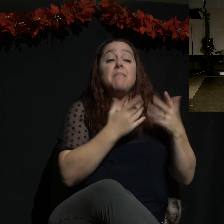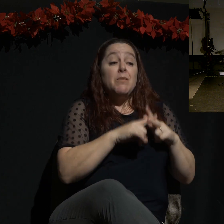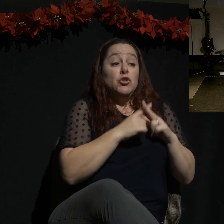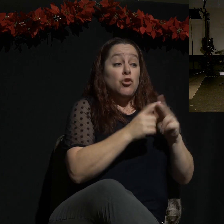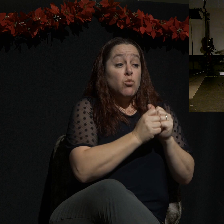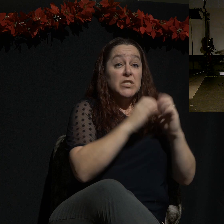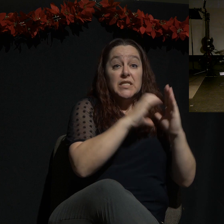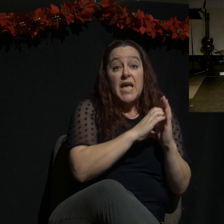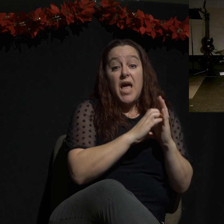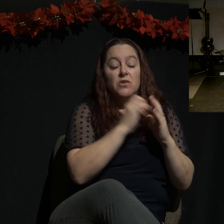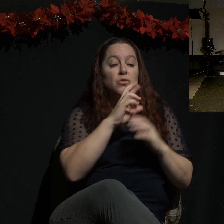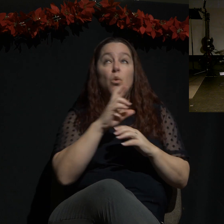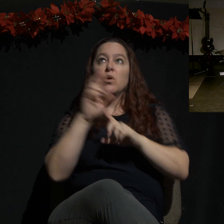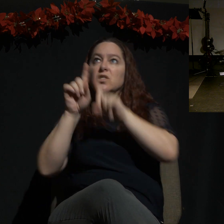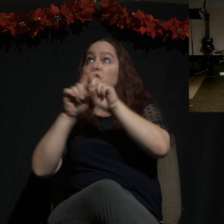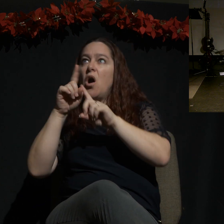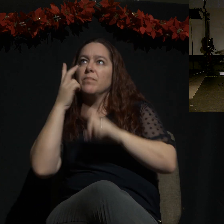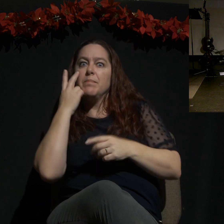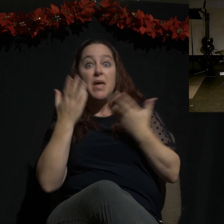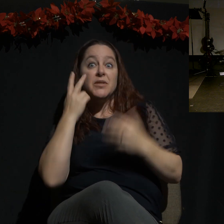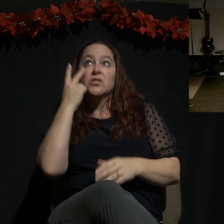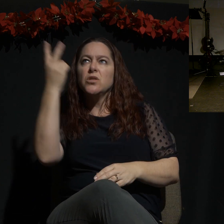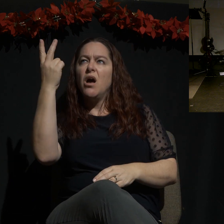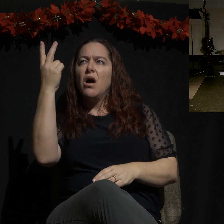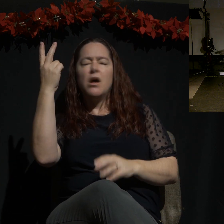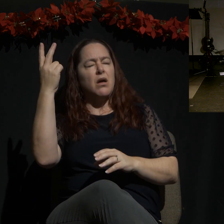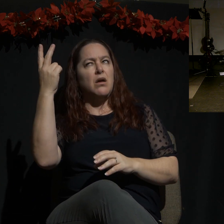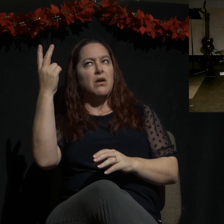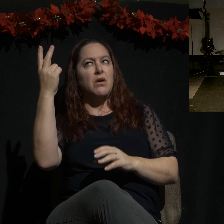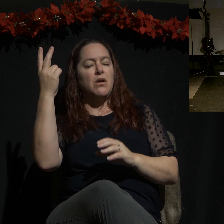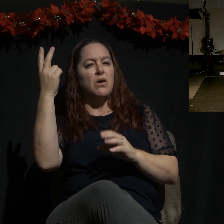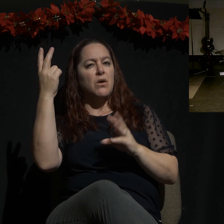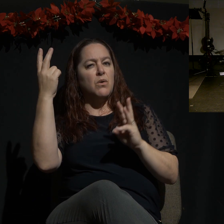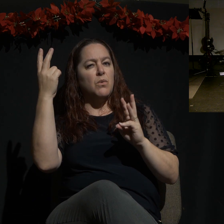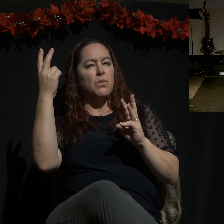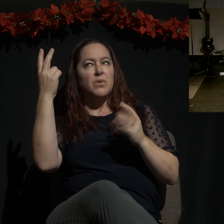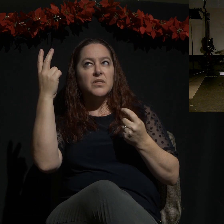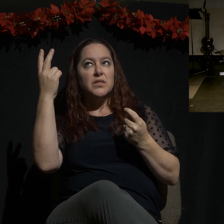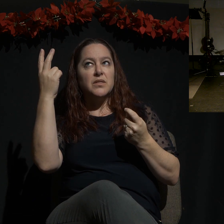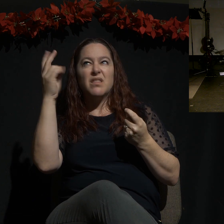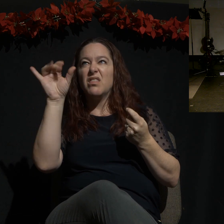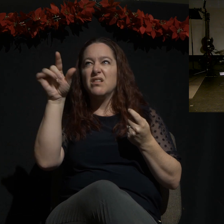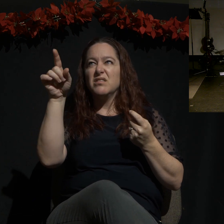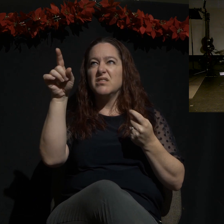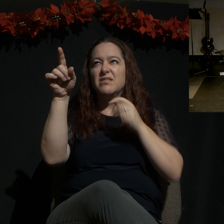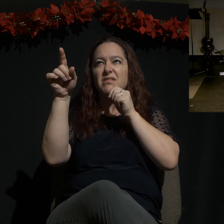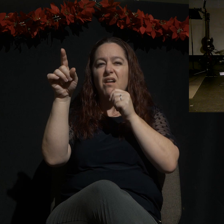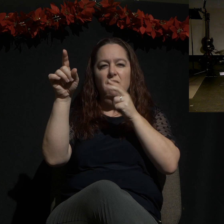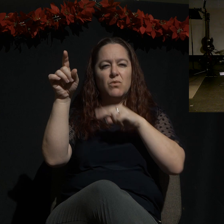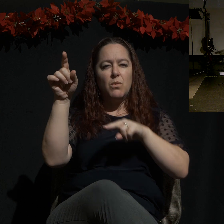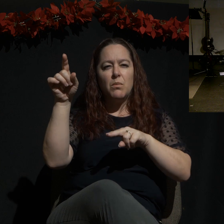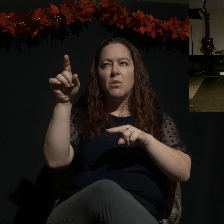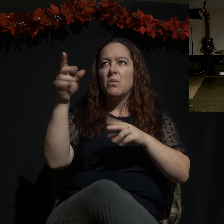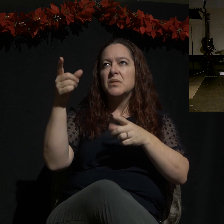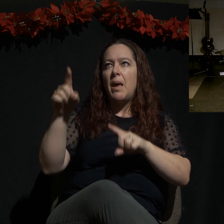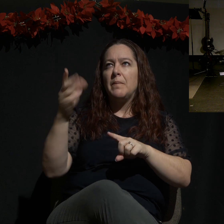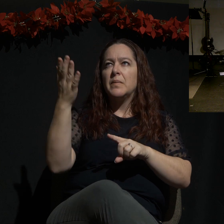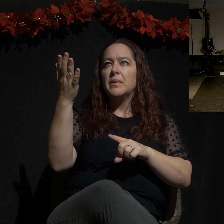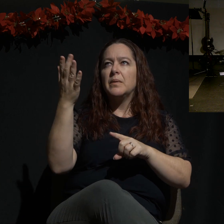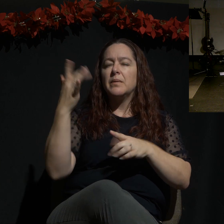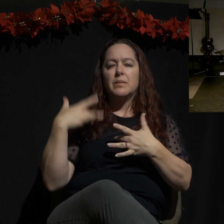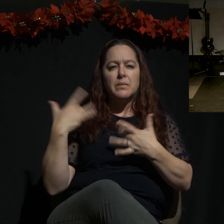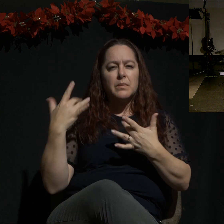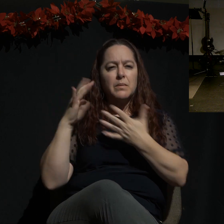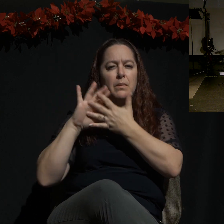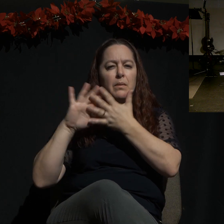maybe it originated with a star. They saw this, and they were like, what? This is not normal. What is happening here?